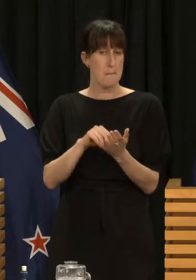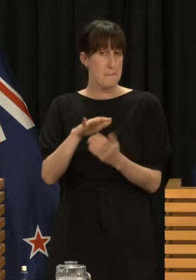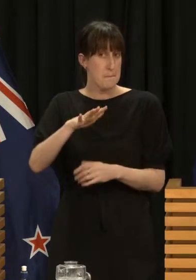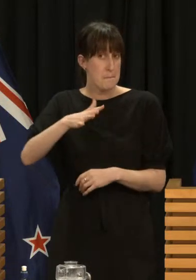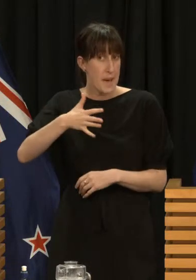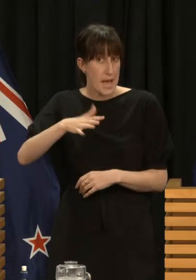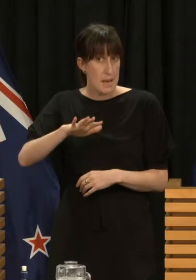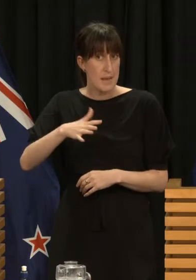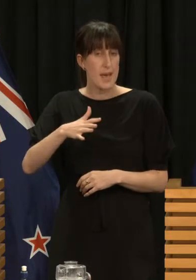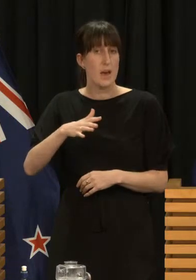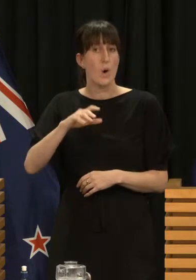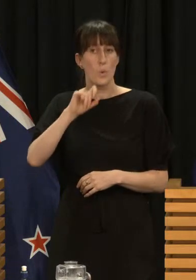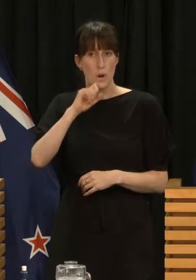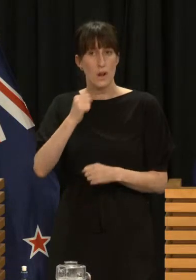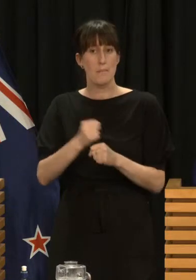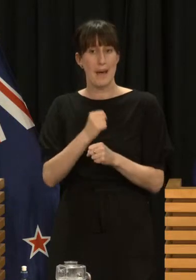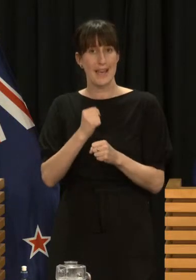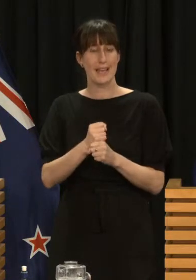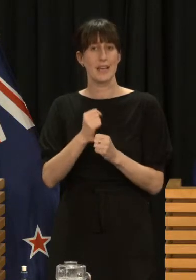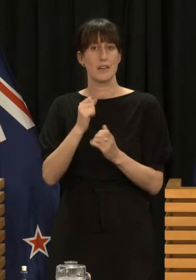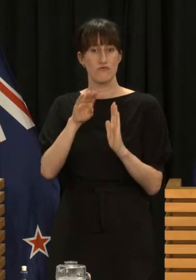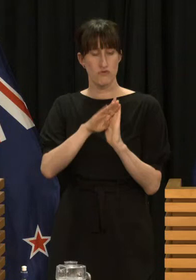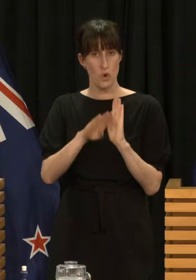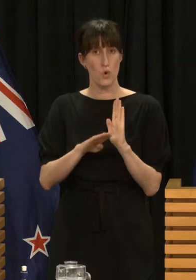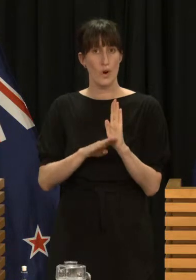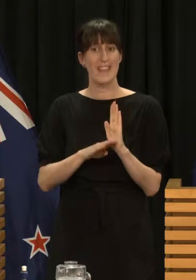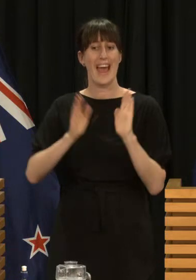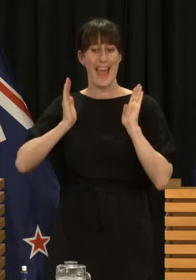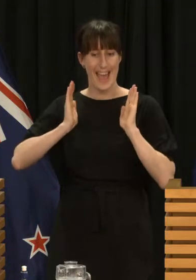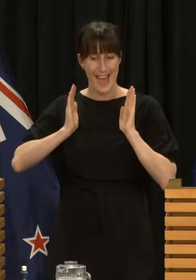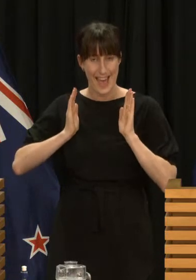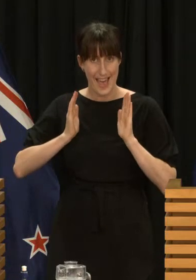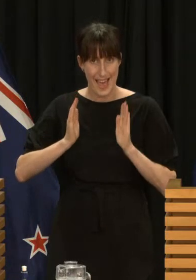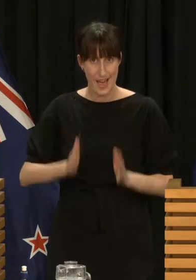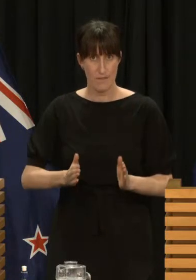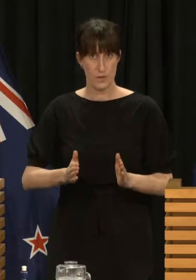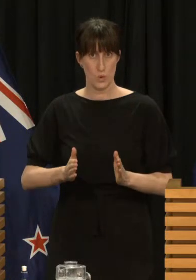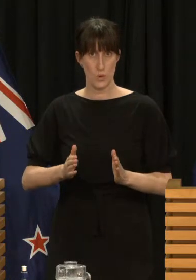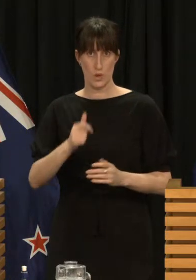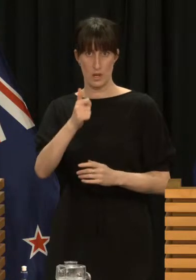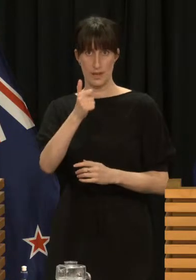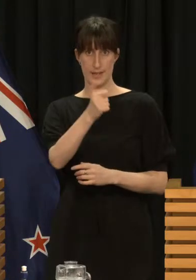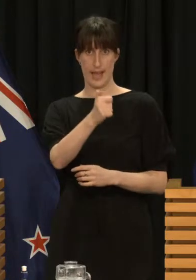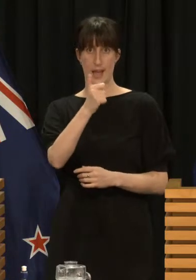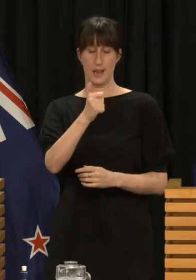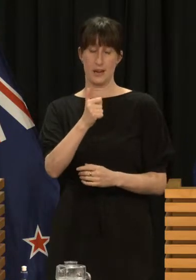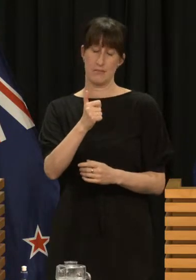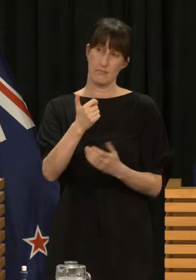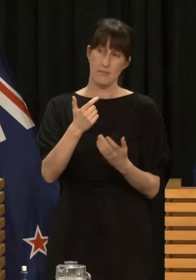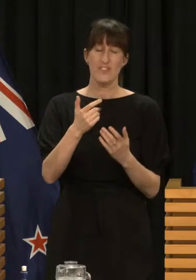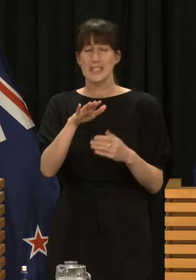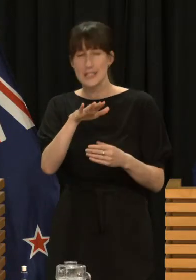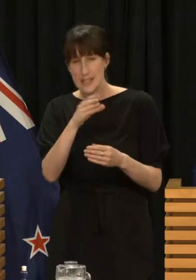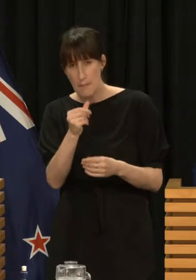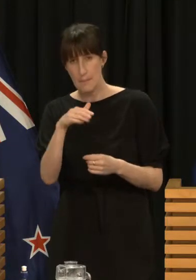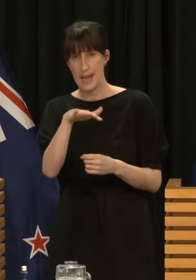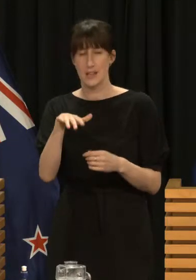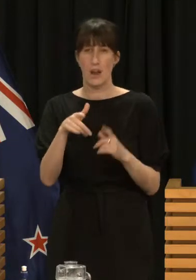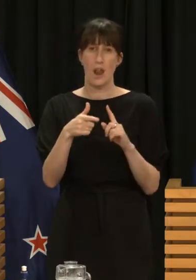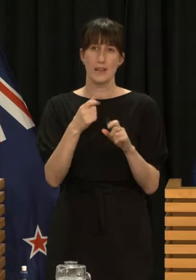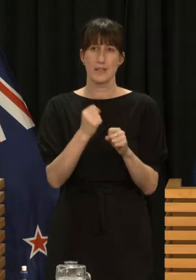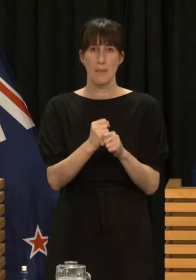mandatory for people to scan into businesses or events in certain circumstances, for example, at large gatherings or